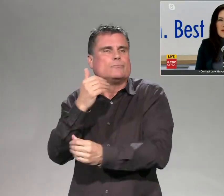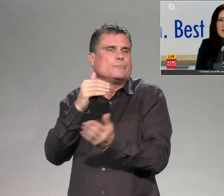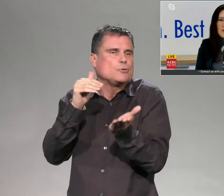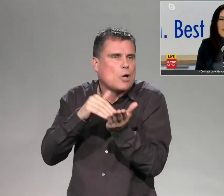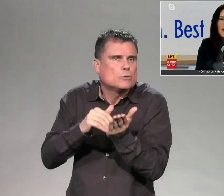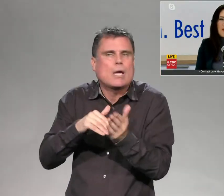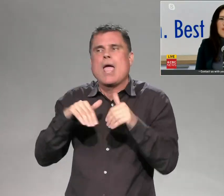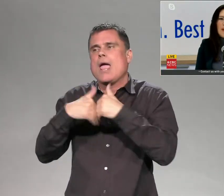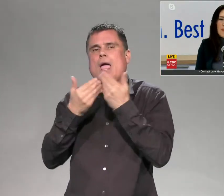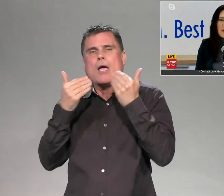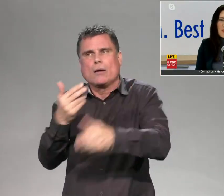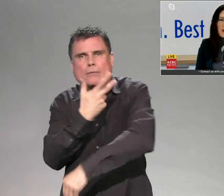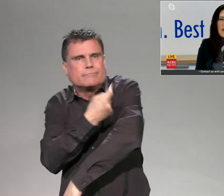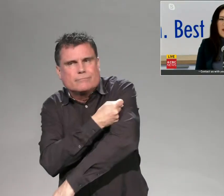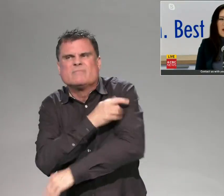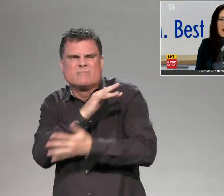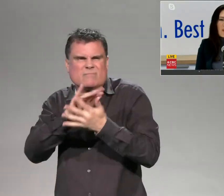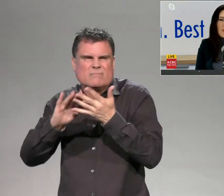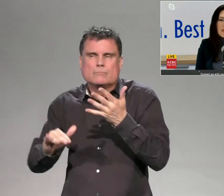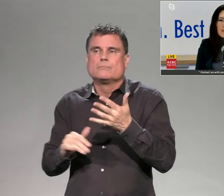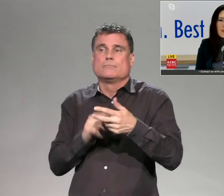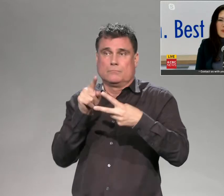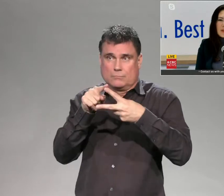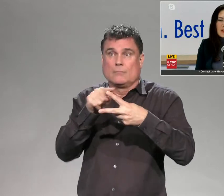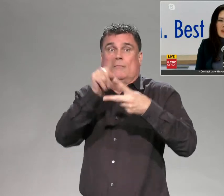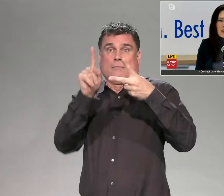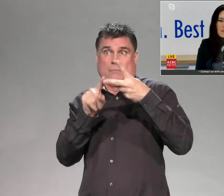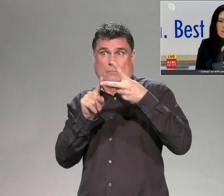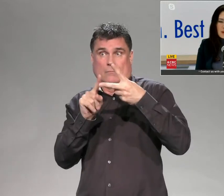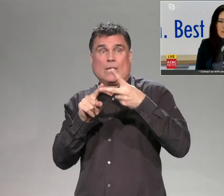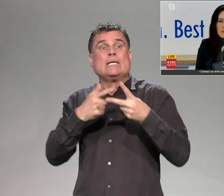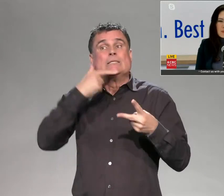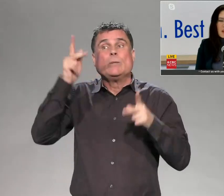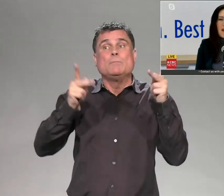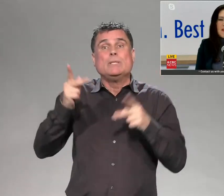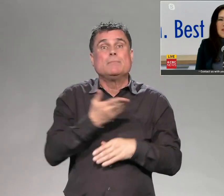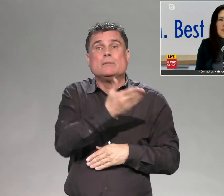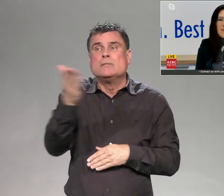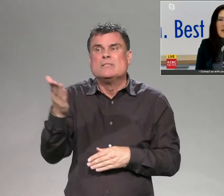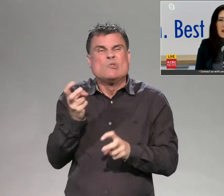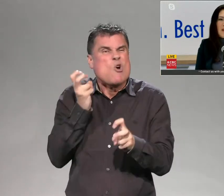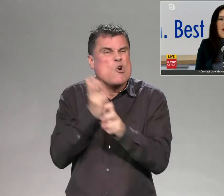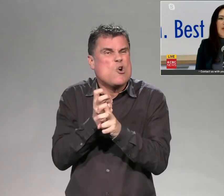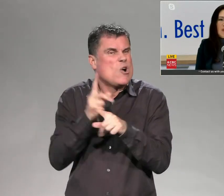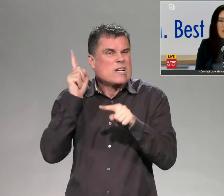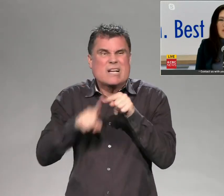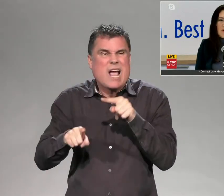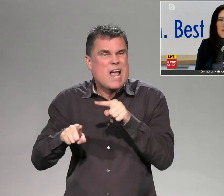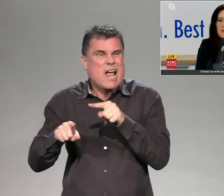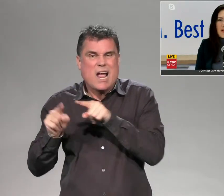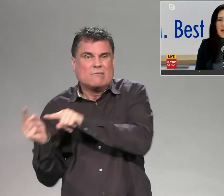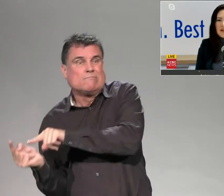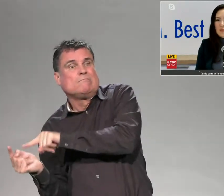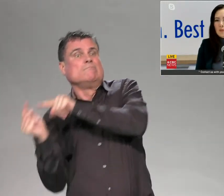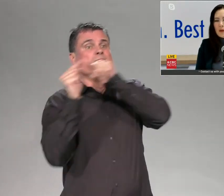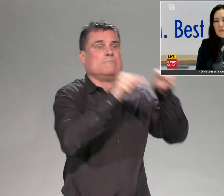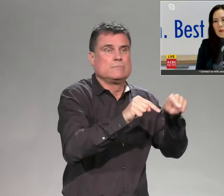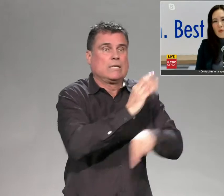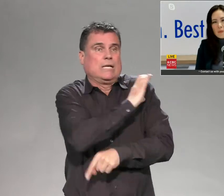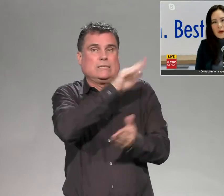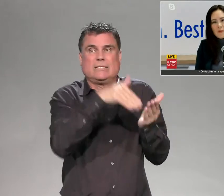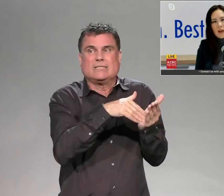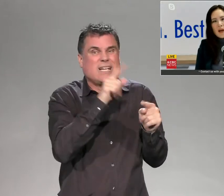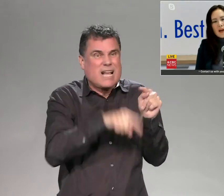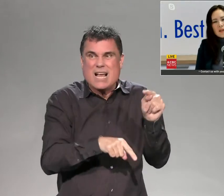as well. So as you might be aware, home support clients who are long-term home support clients who might